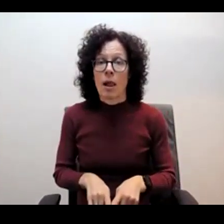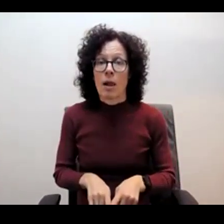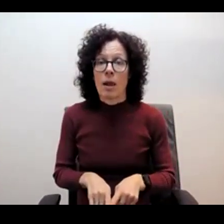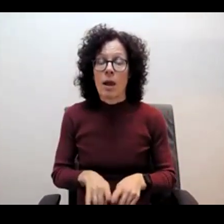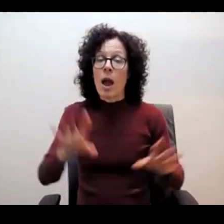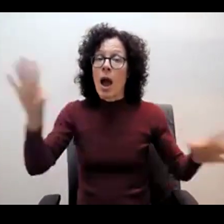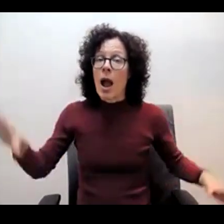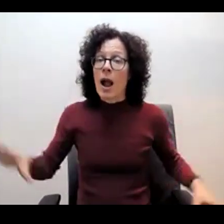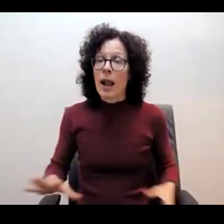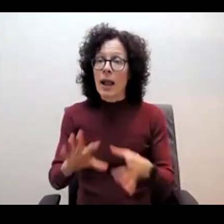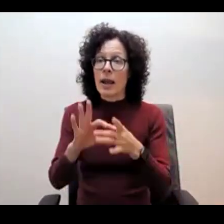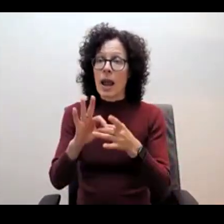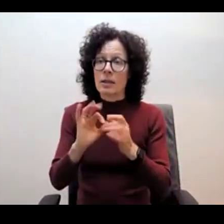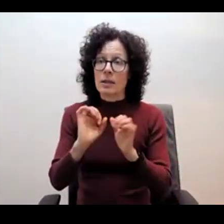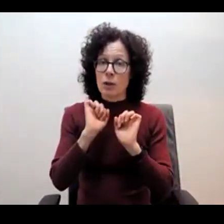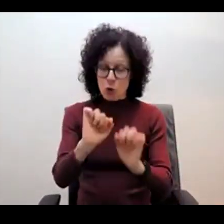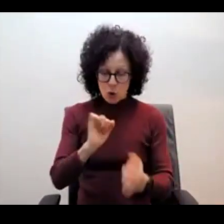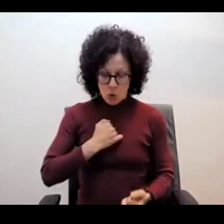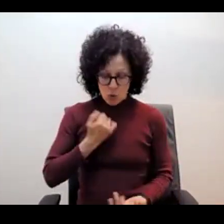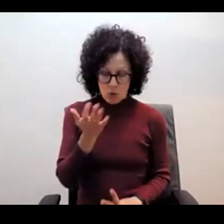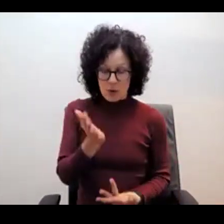connecting to your center.